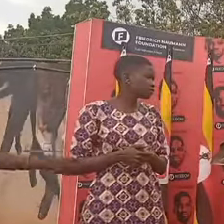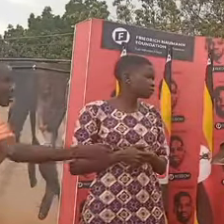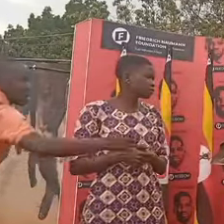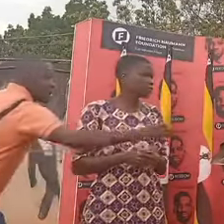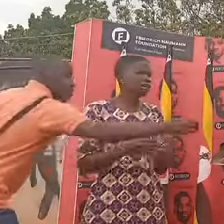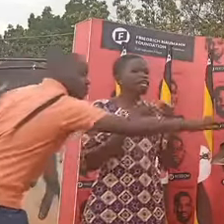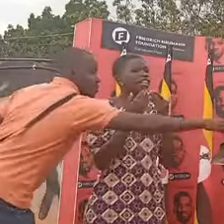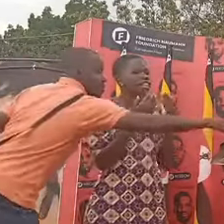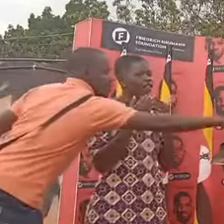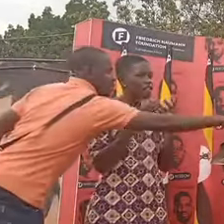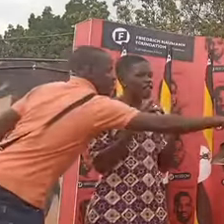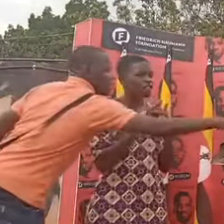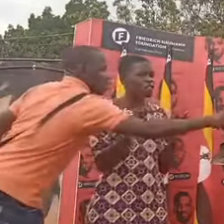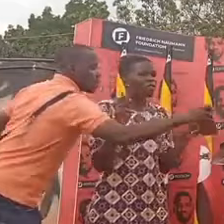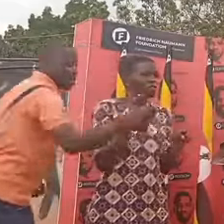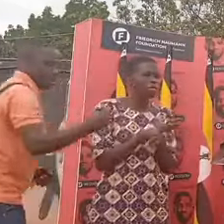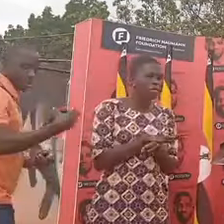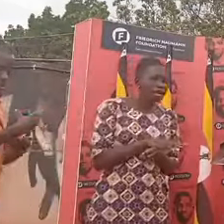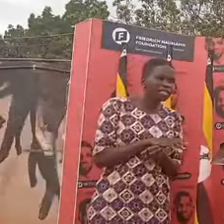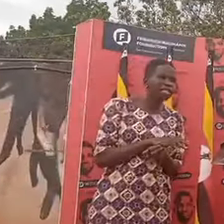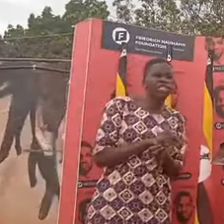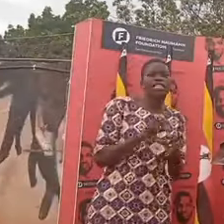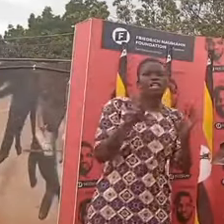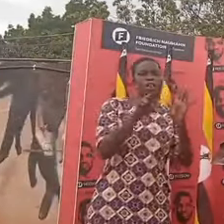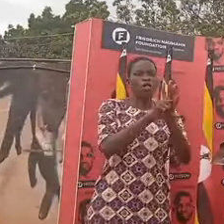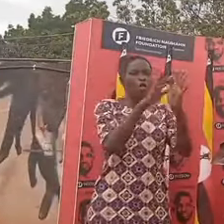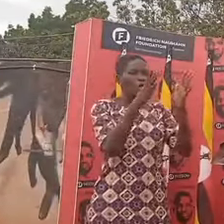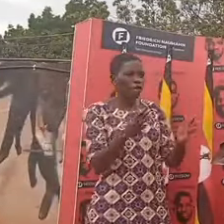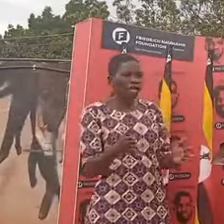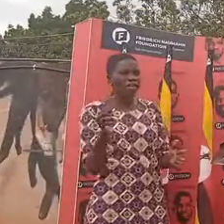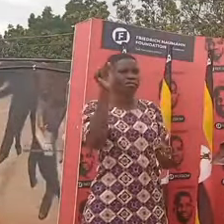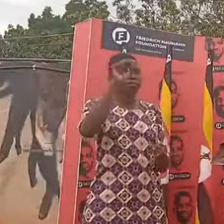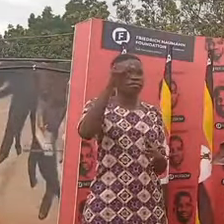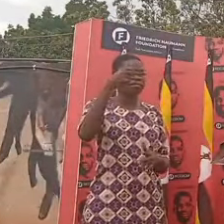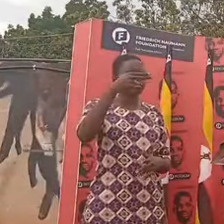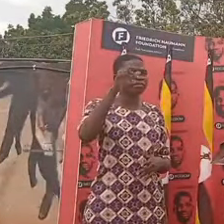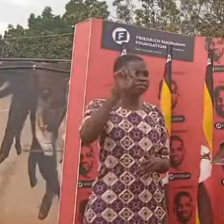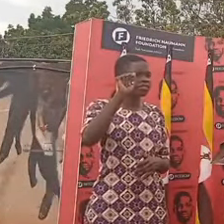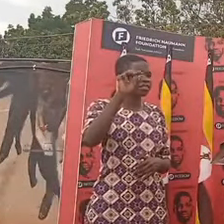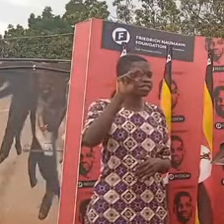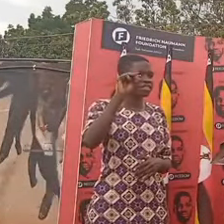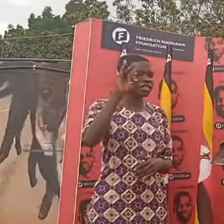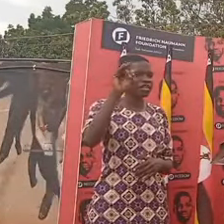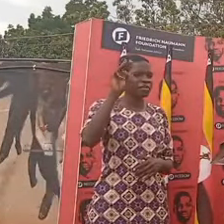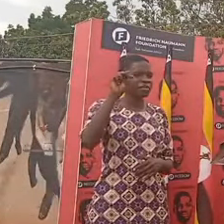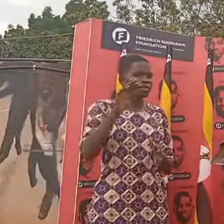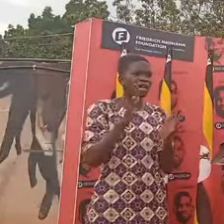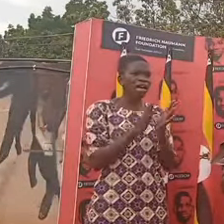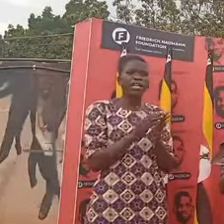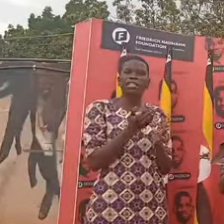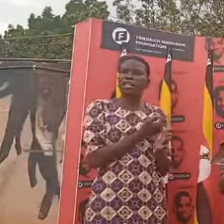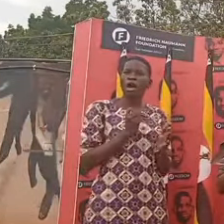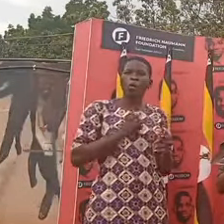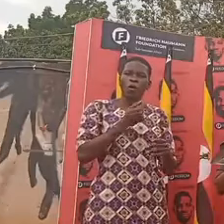Thank you so much, Banso, Shamim, and our woman MP of Kampala. NUP?